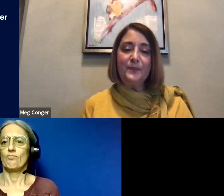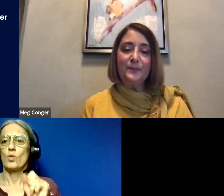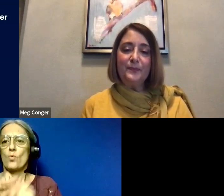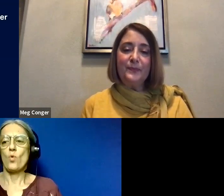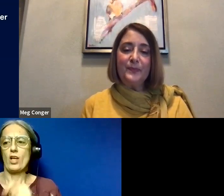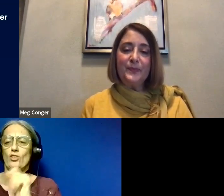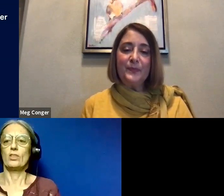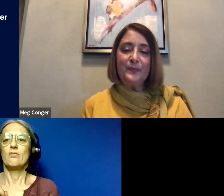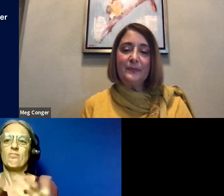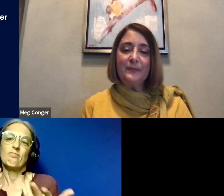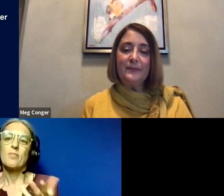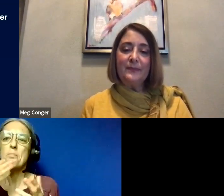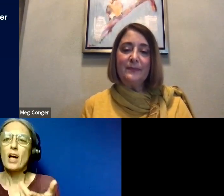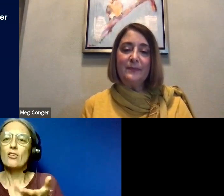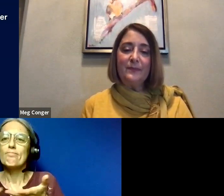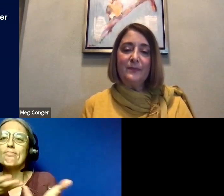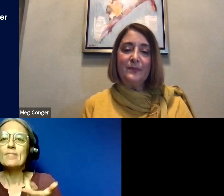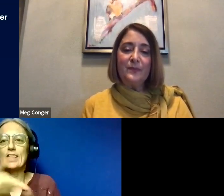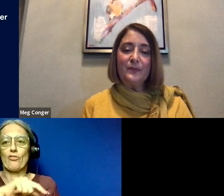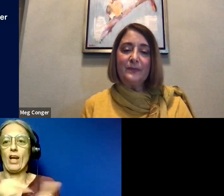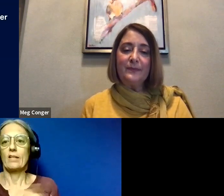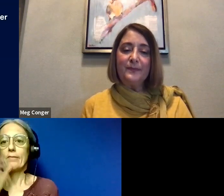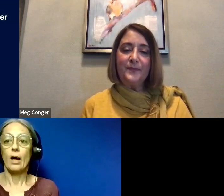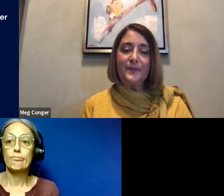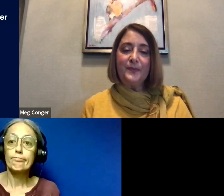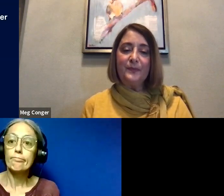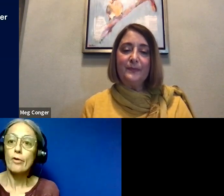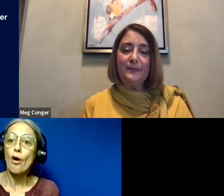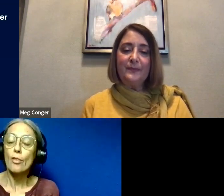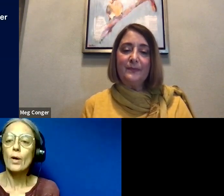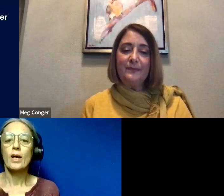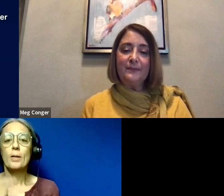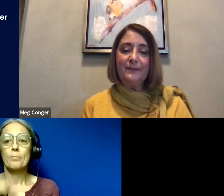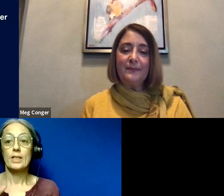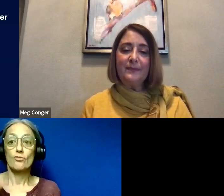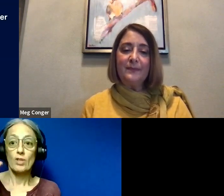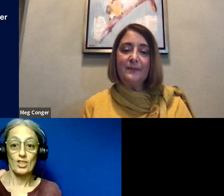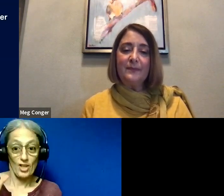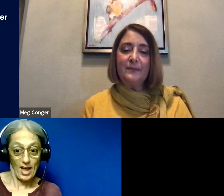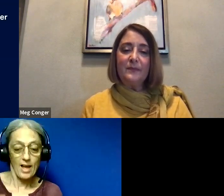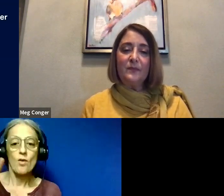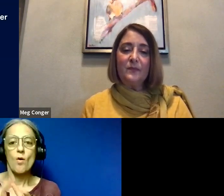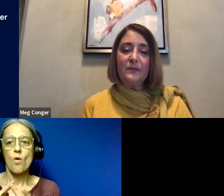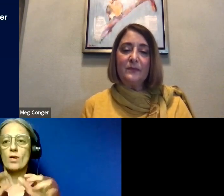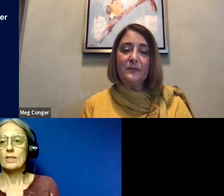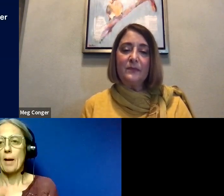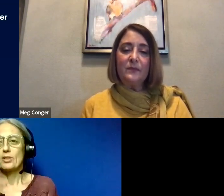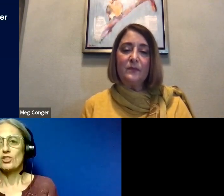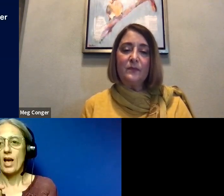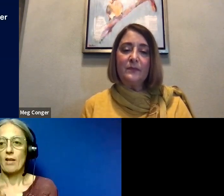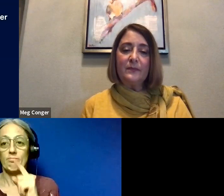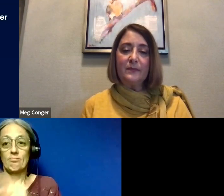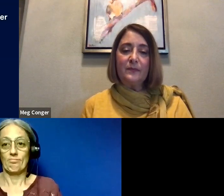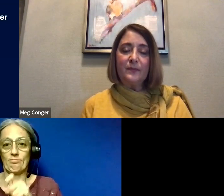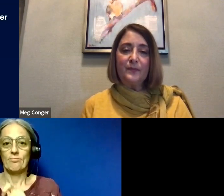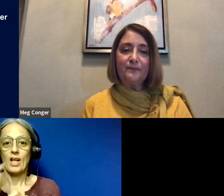So if you do have questions, feel free to raise your hand or to put them in the chat box, and I will address